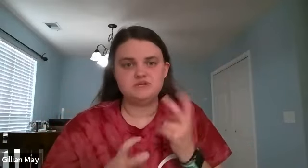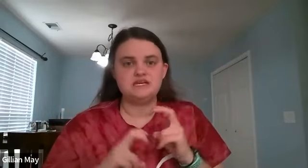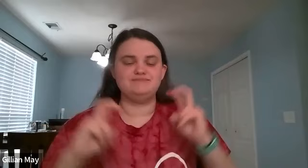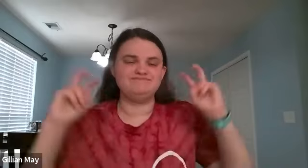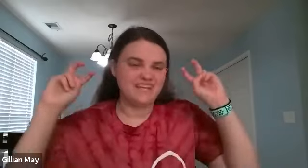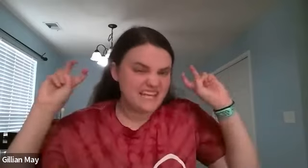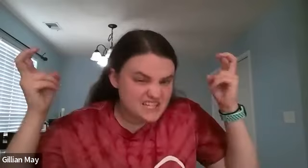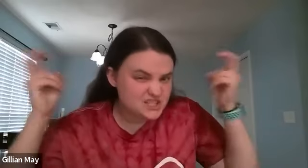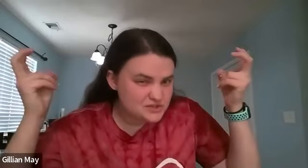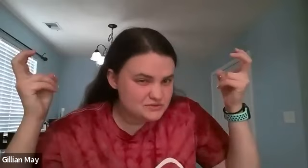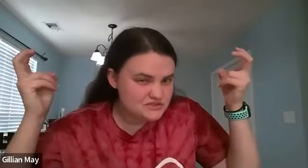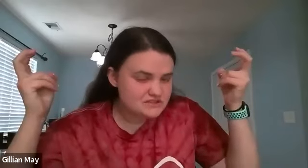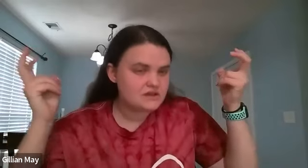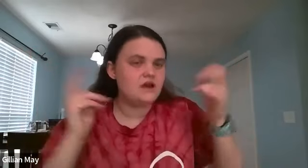big issues